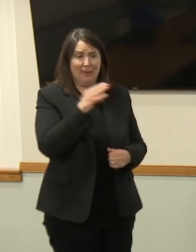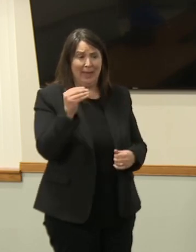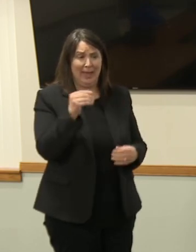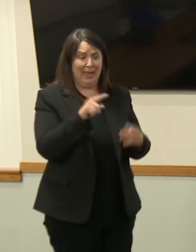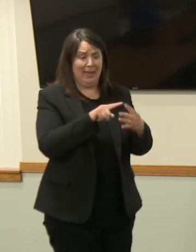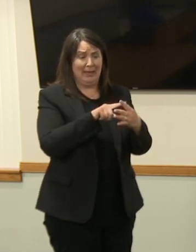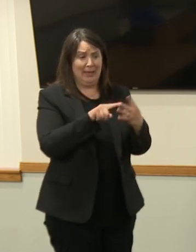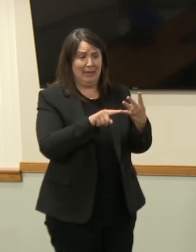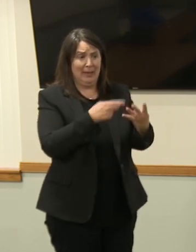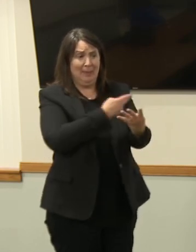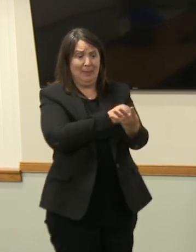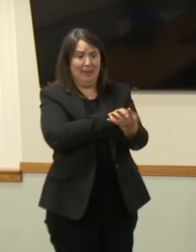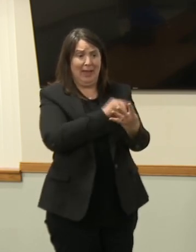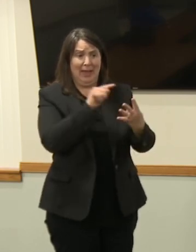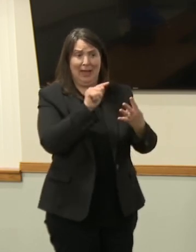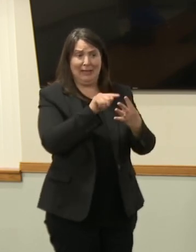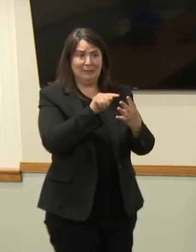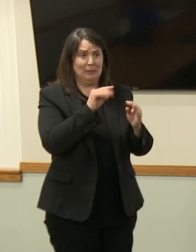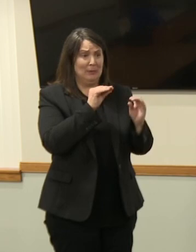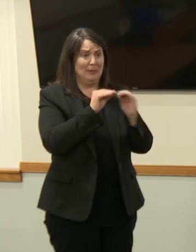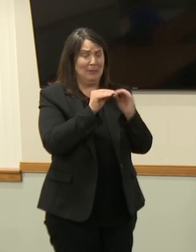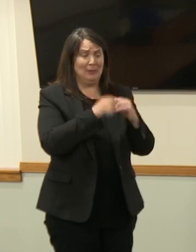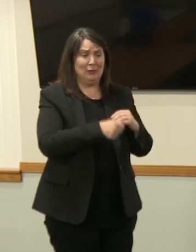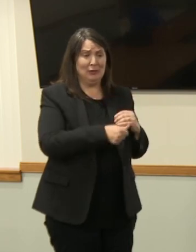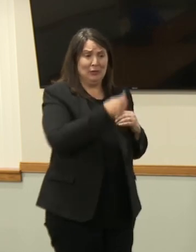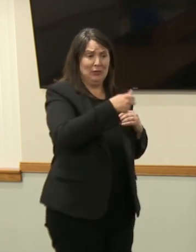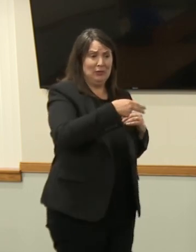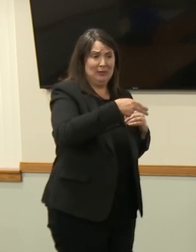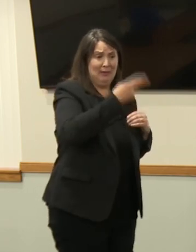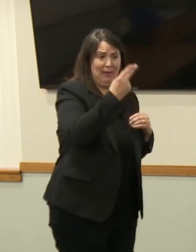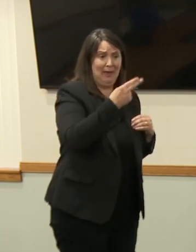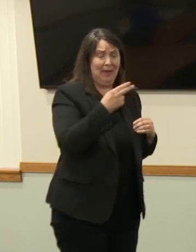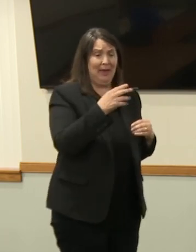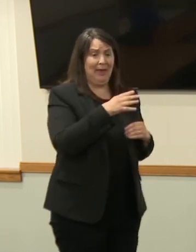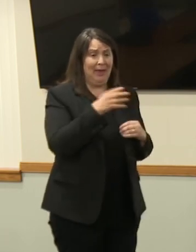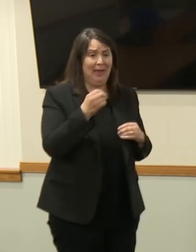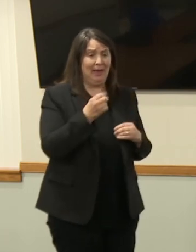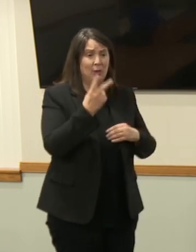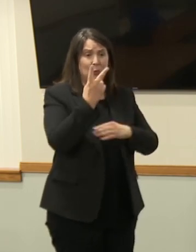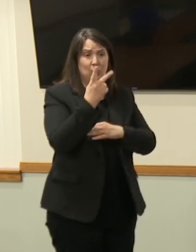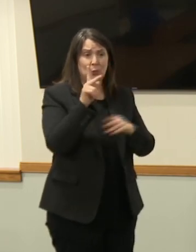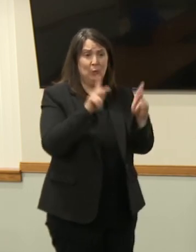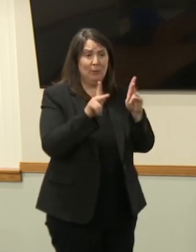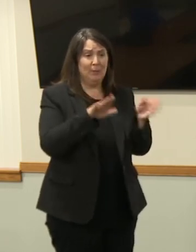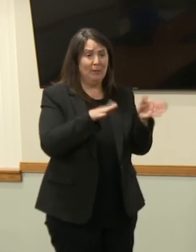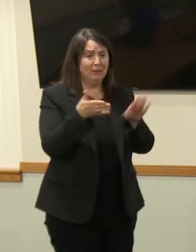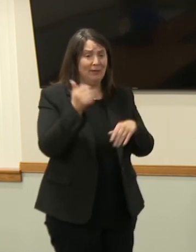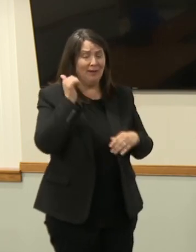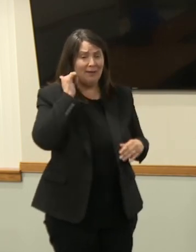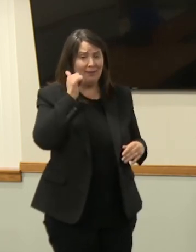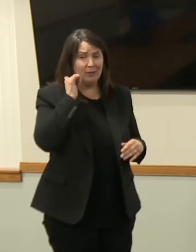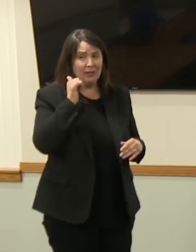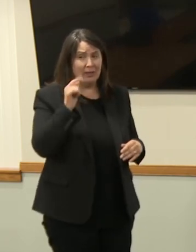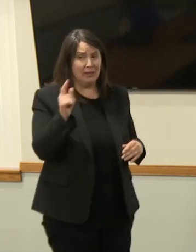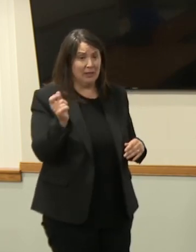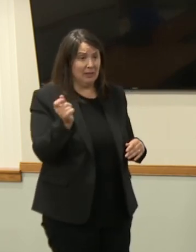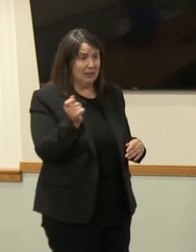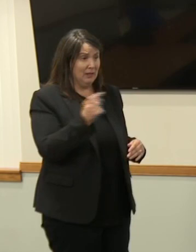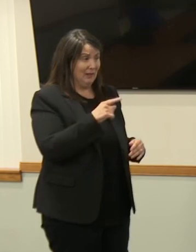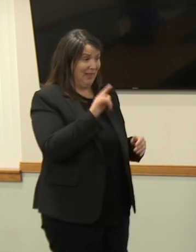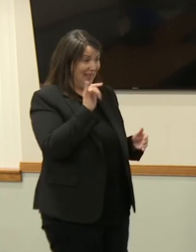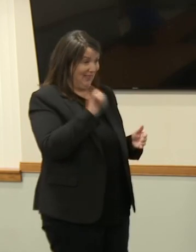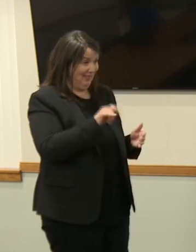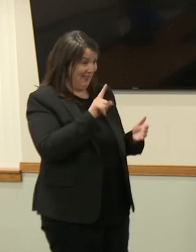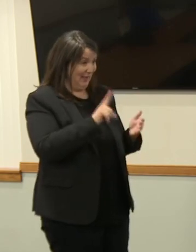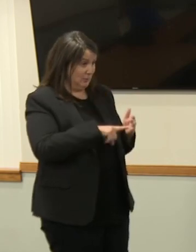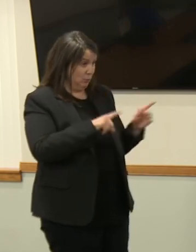hospitals. We are averaging 2 a death each day. Is this the surge that you